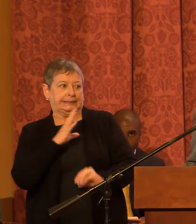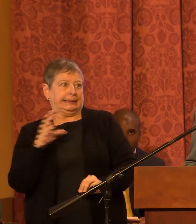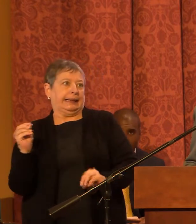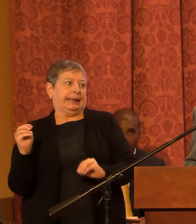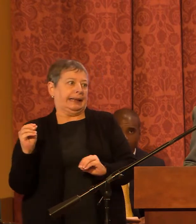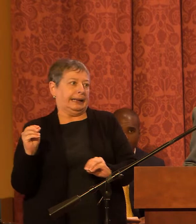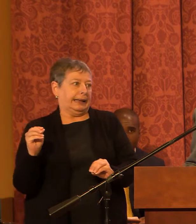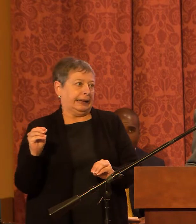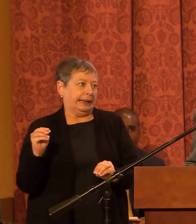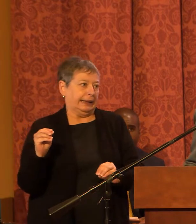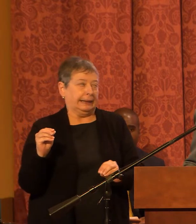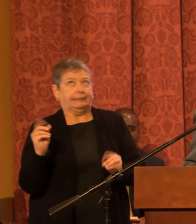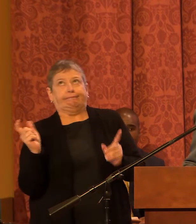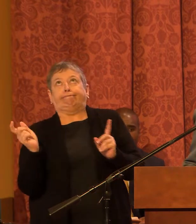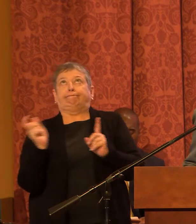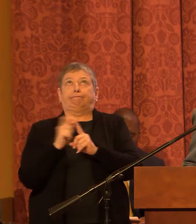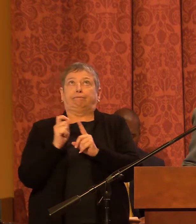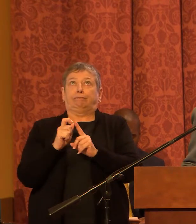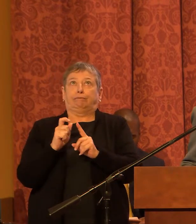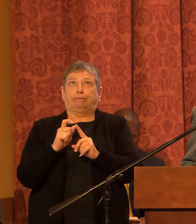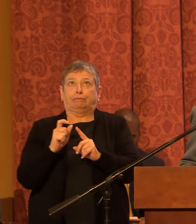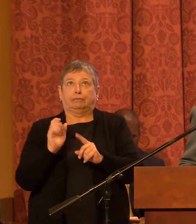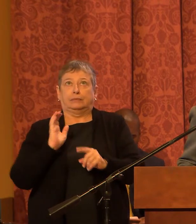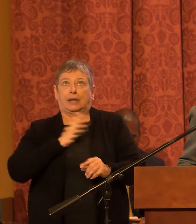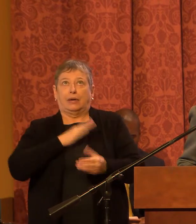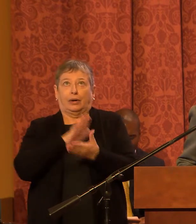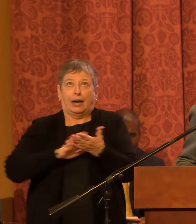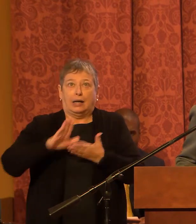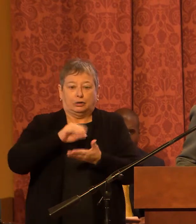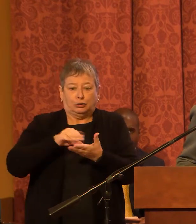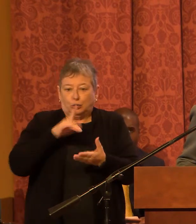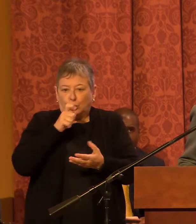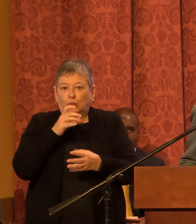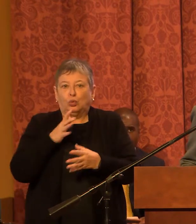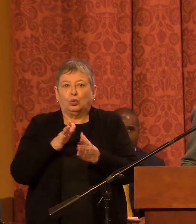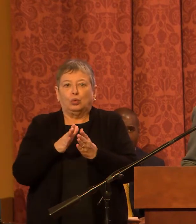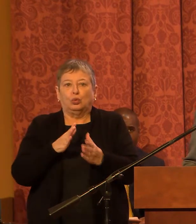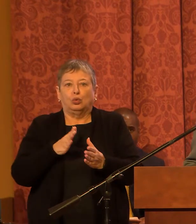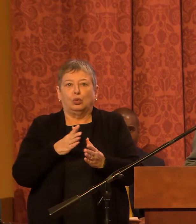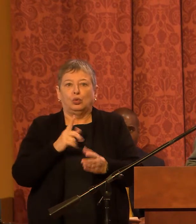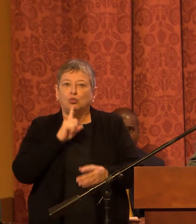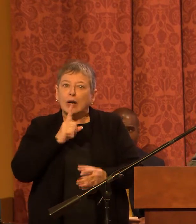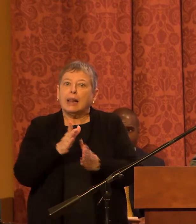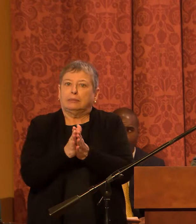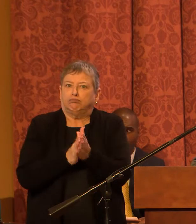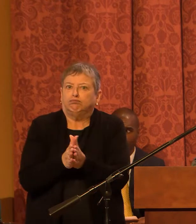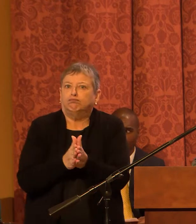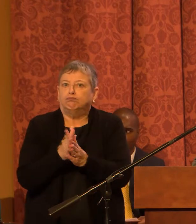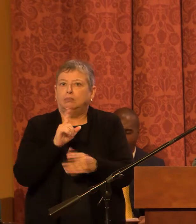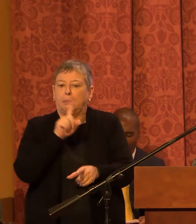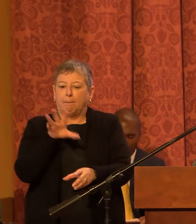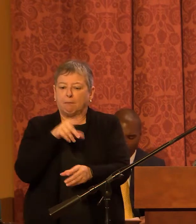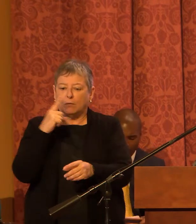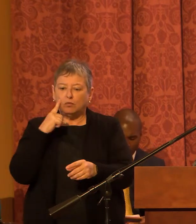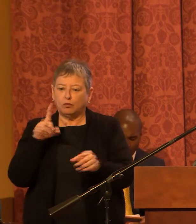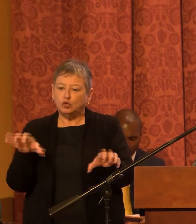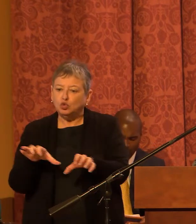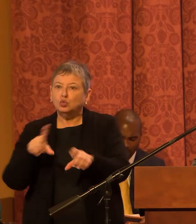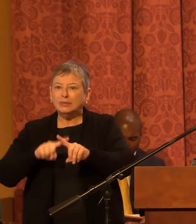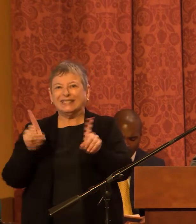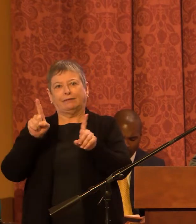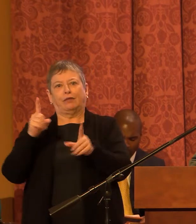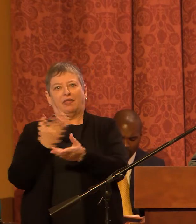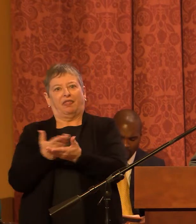I'm not quite sure the word, but our undergraduate students who share the same passion as I do to make a difference in the lives of individuals with